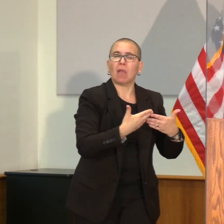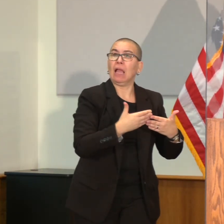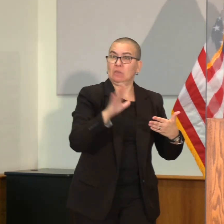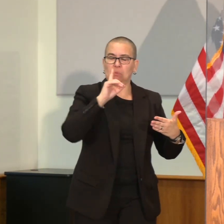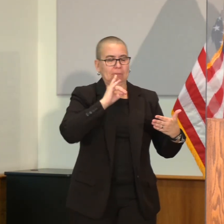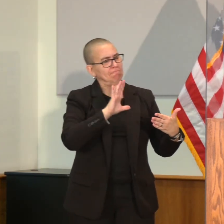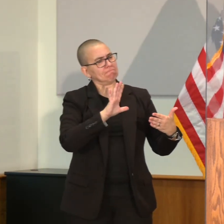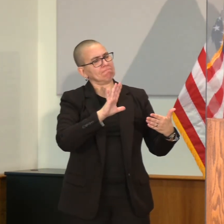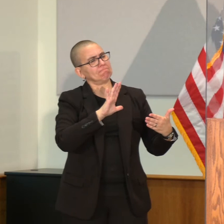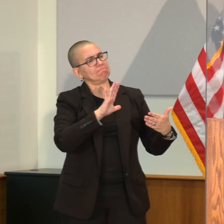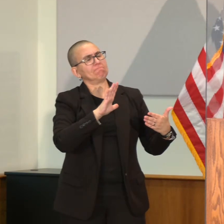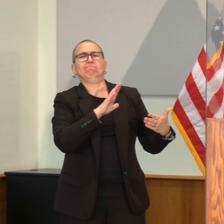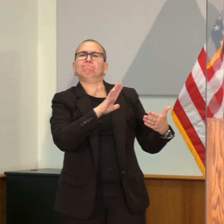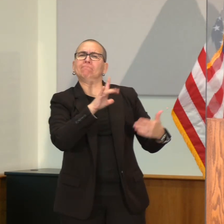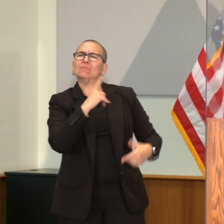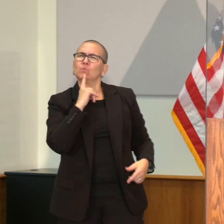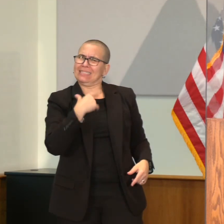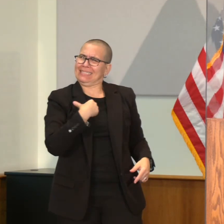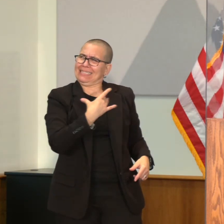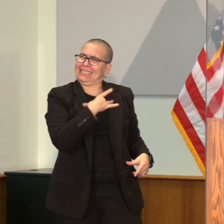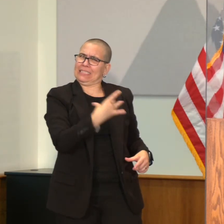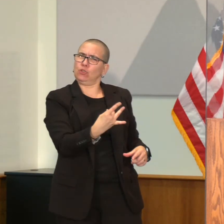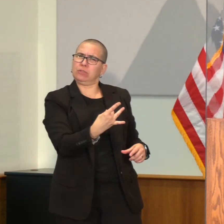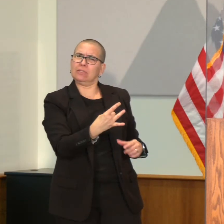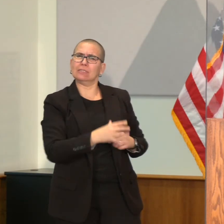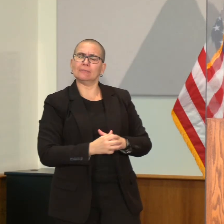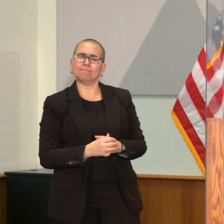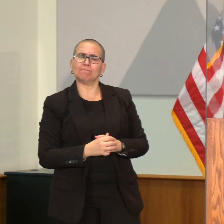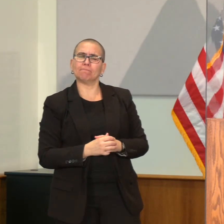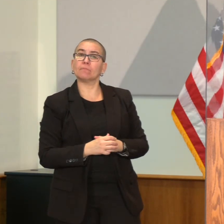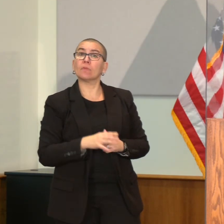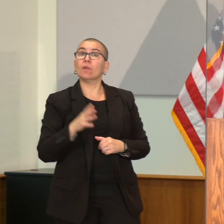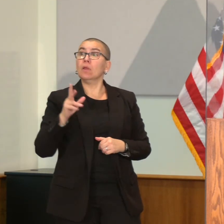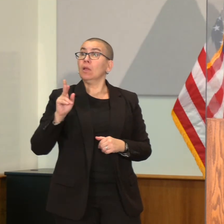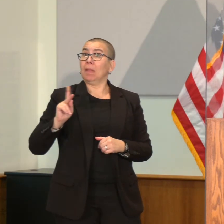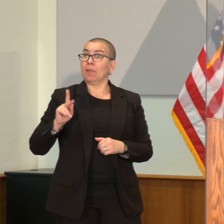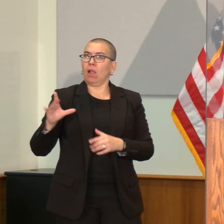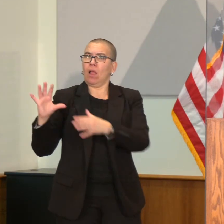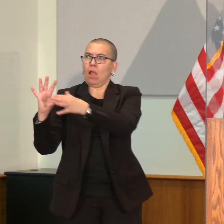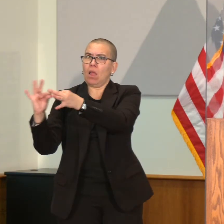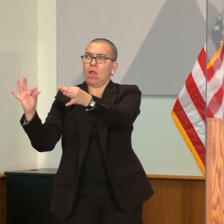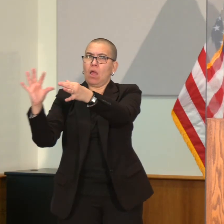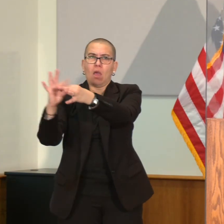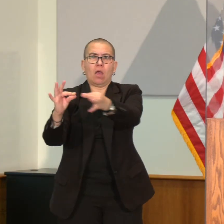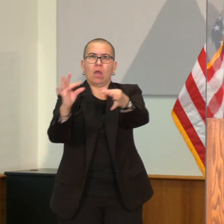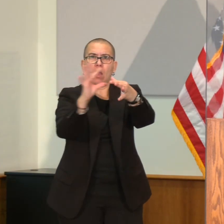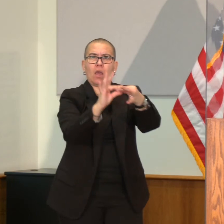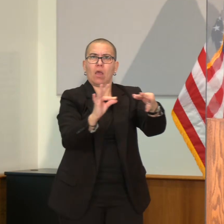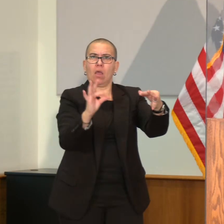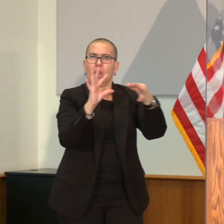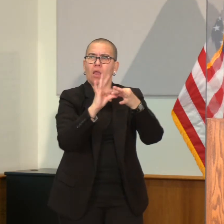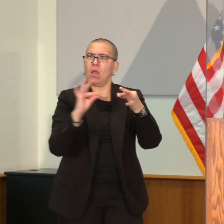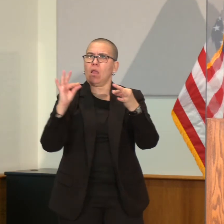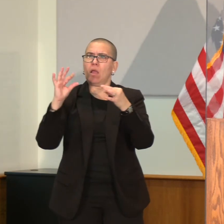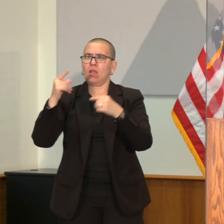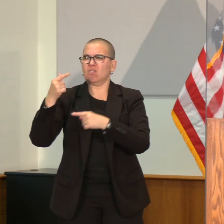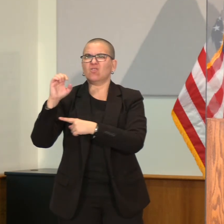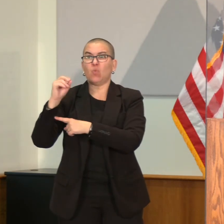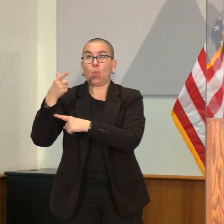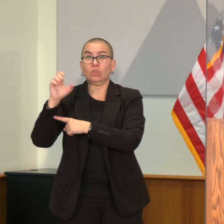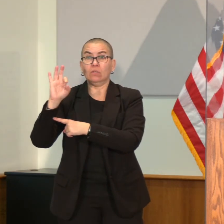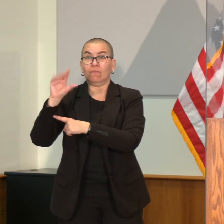as I heard those who spoke before me and have noted the murder of George Floyd and the recent police killing of Daunte